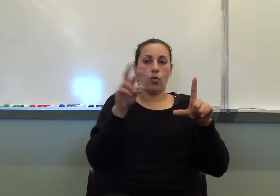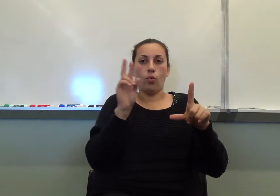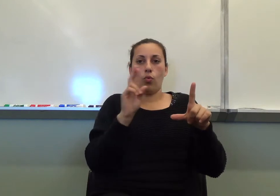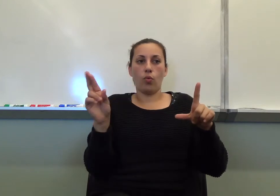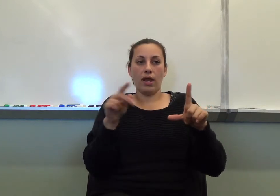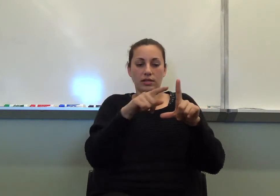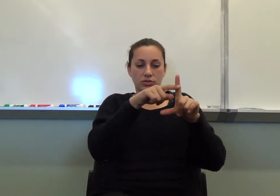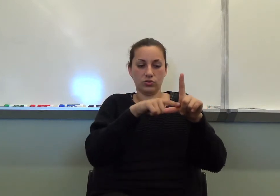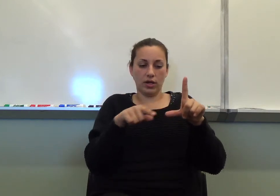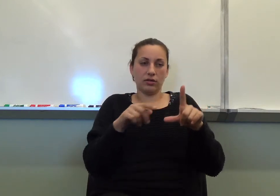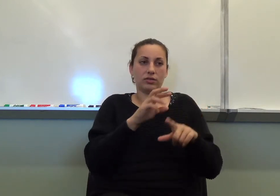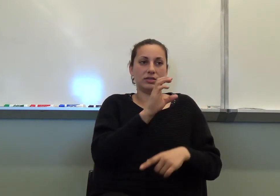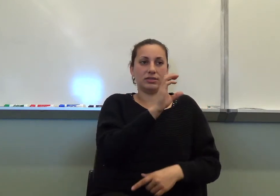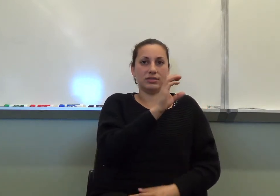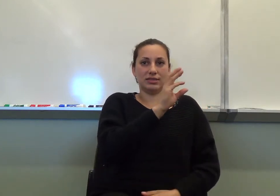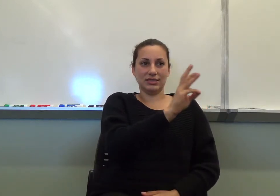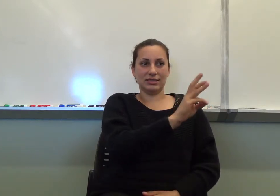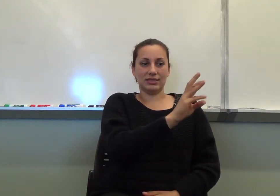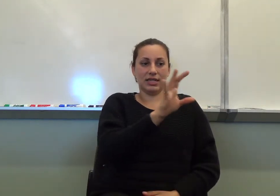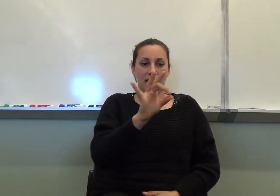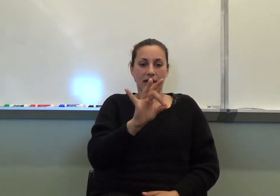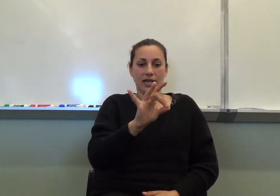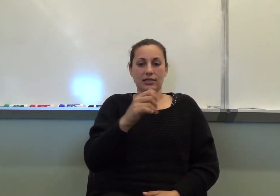that works out really nice because it's perfect square.